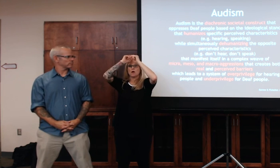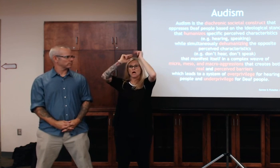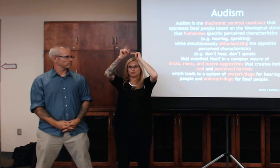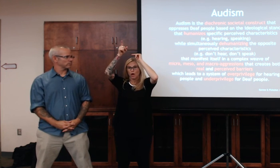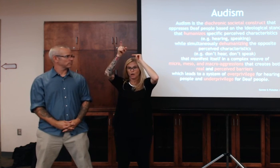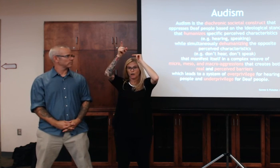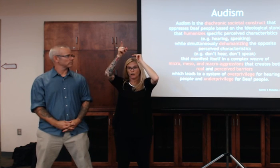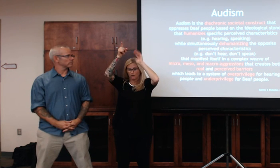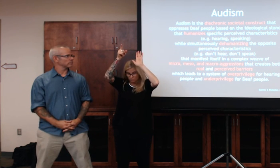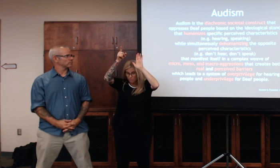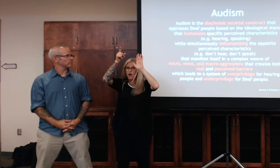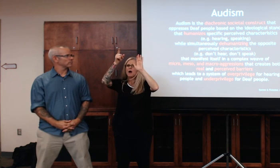Now that societal construct,